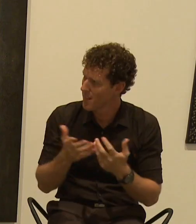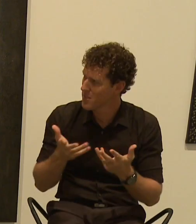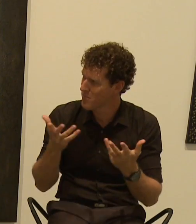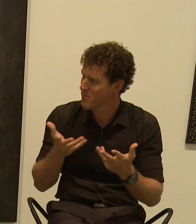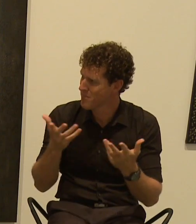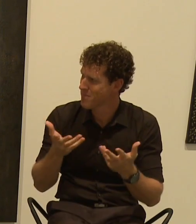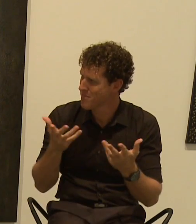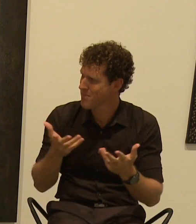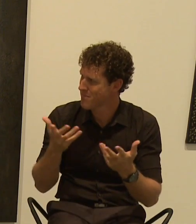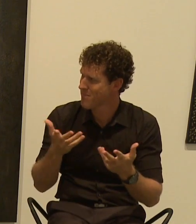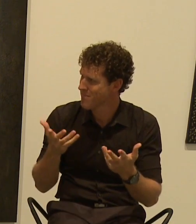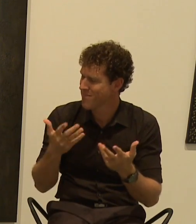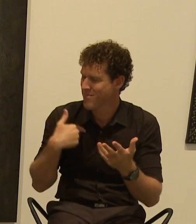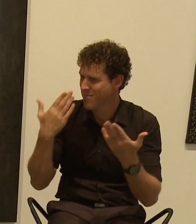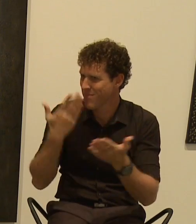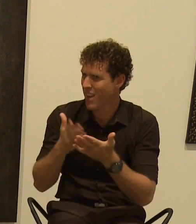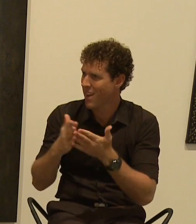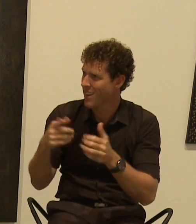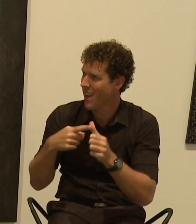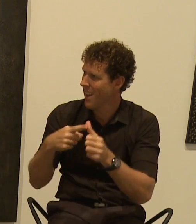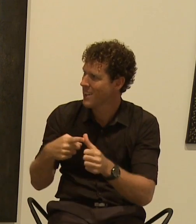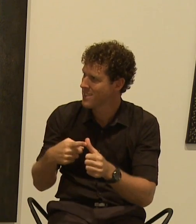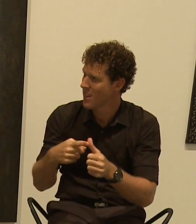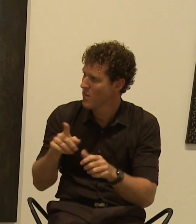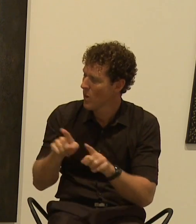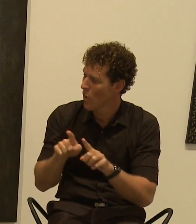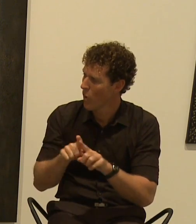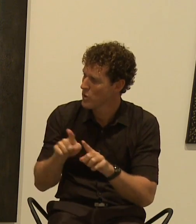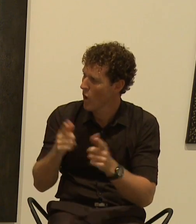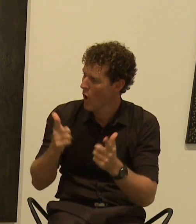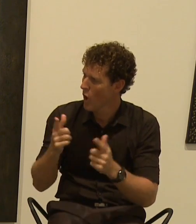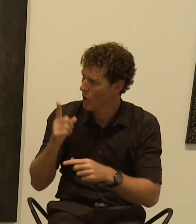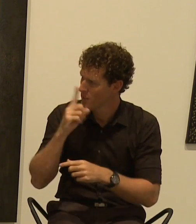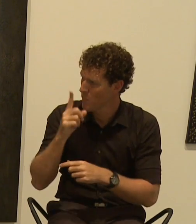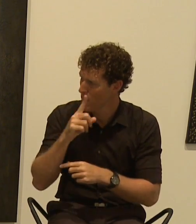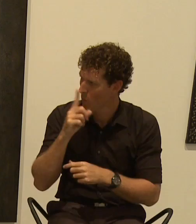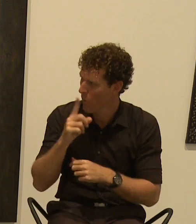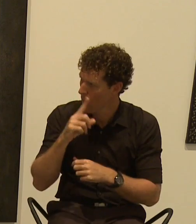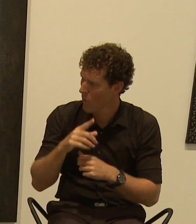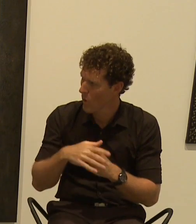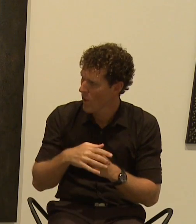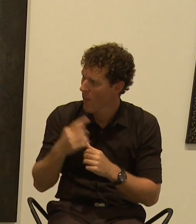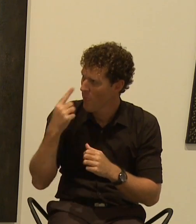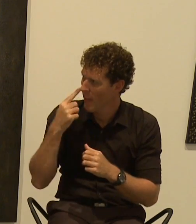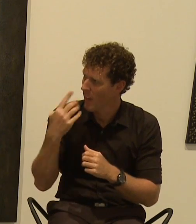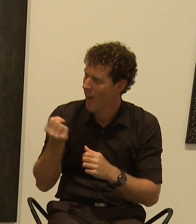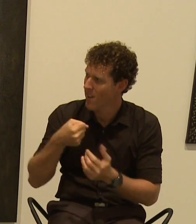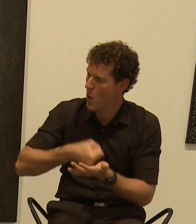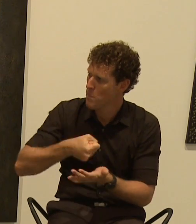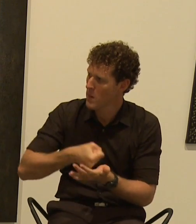I'm not sure. Yeah, but I think also a lot of people have this visual language.